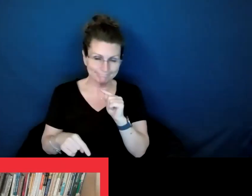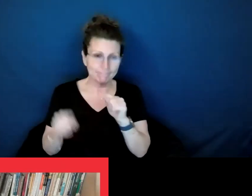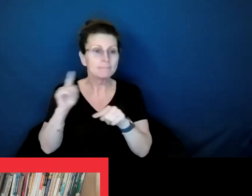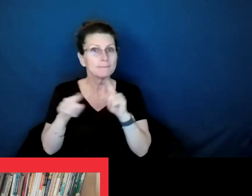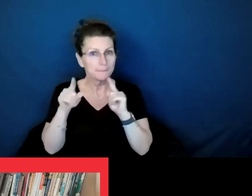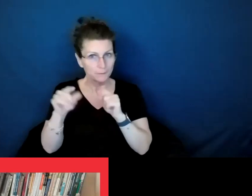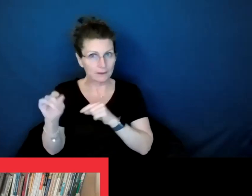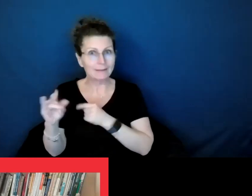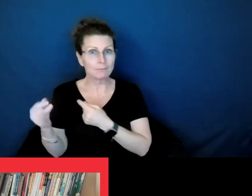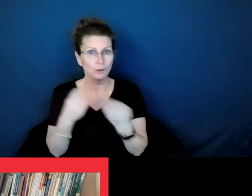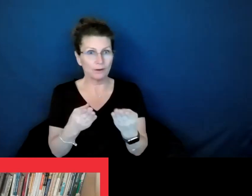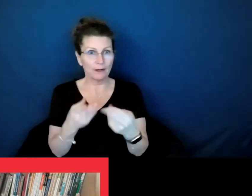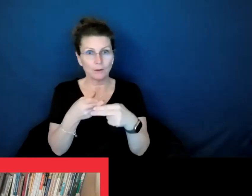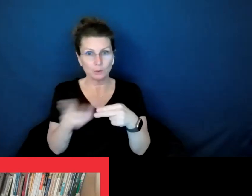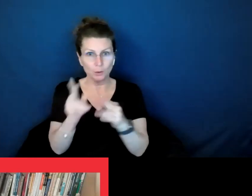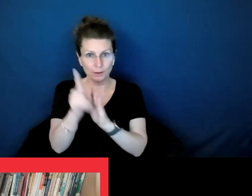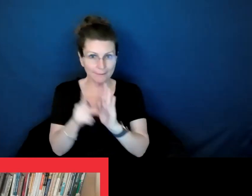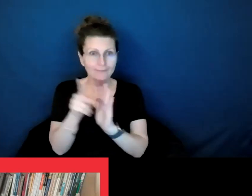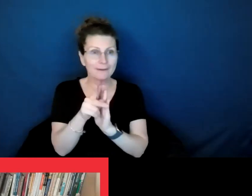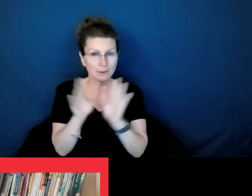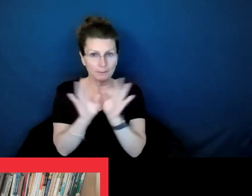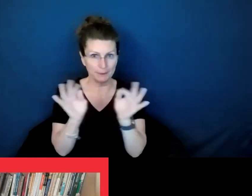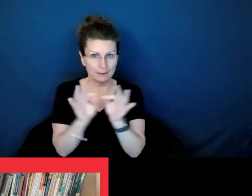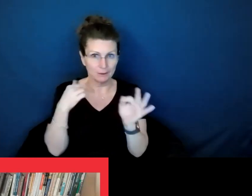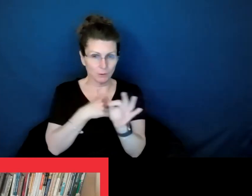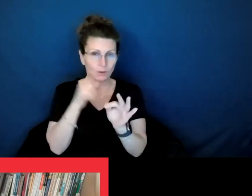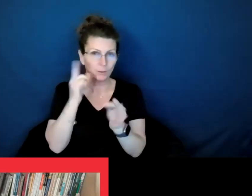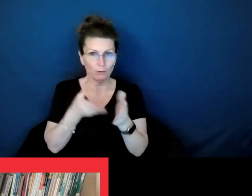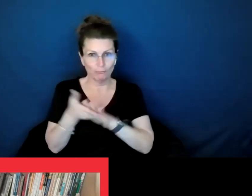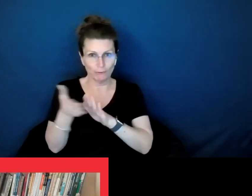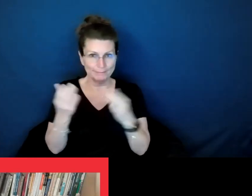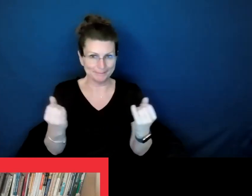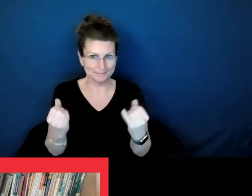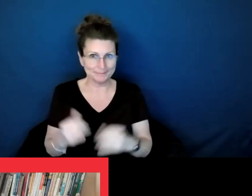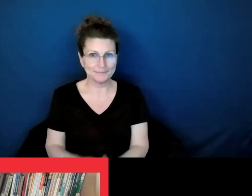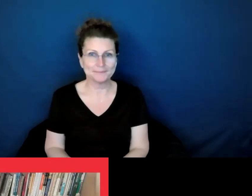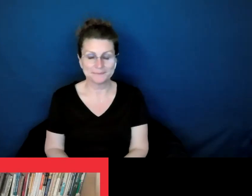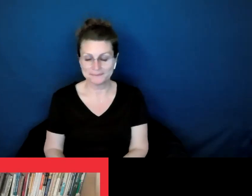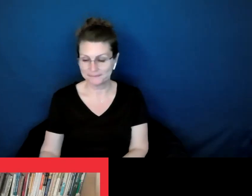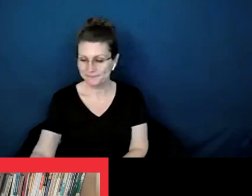has provided a short video message, which we will play for you now.